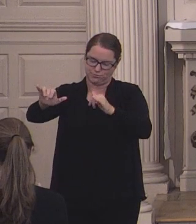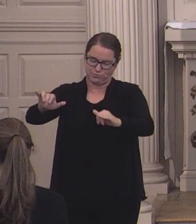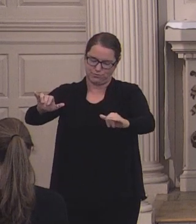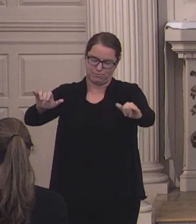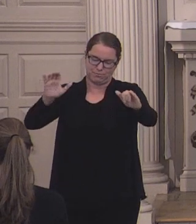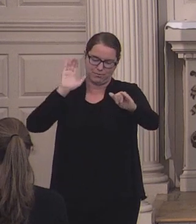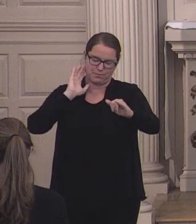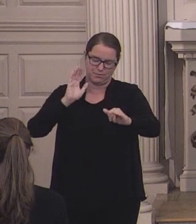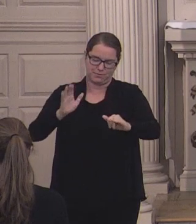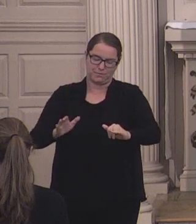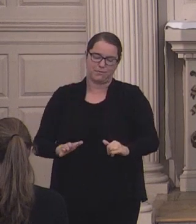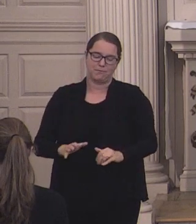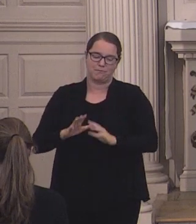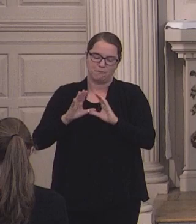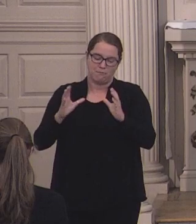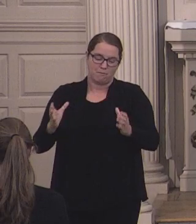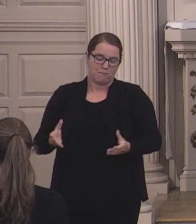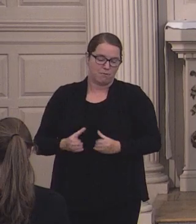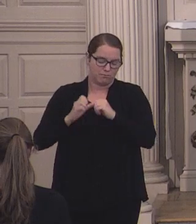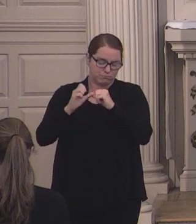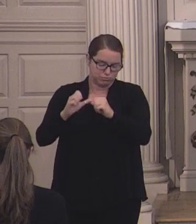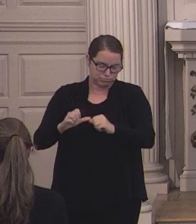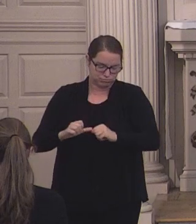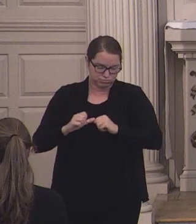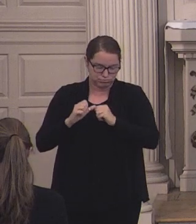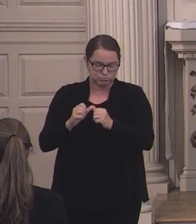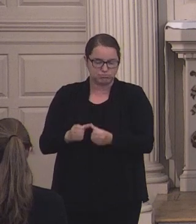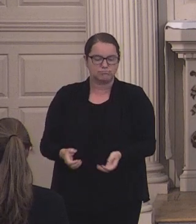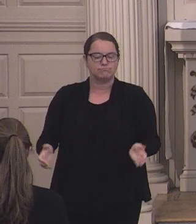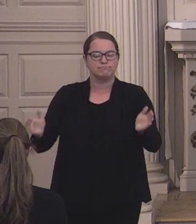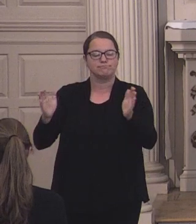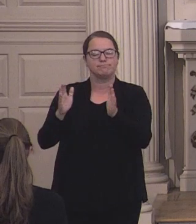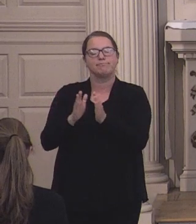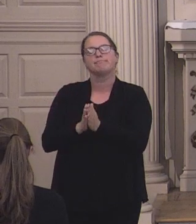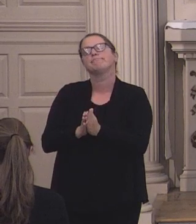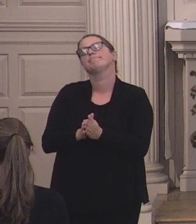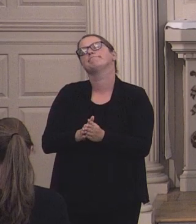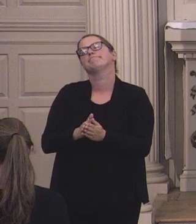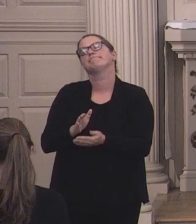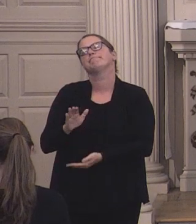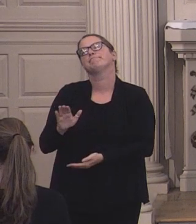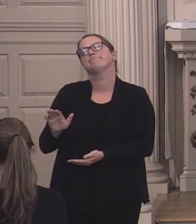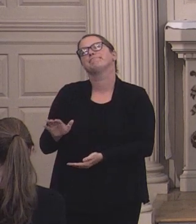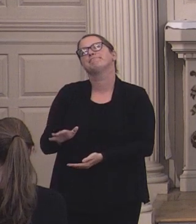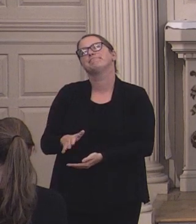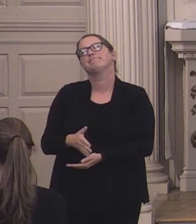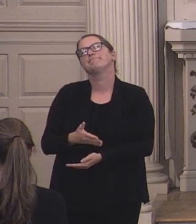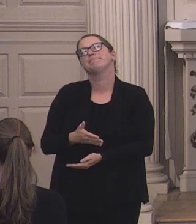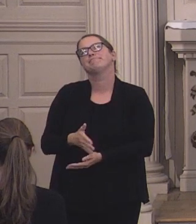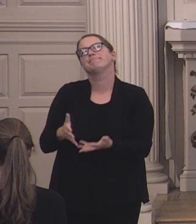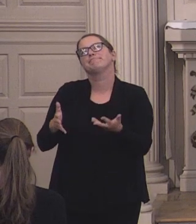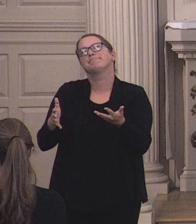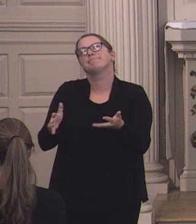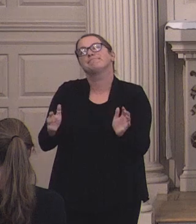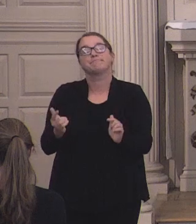ever shall be, world without end. Amen.